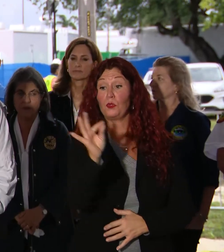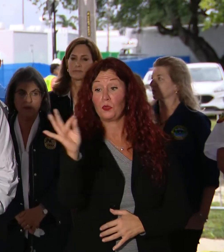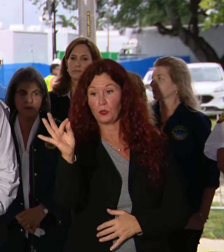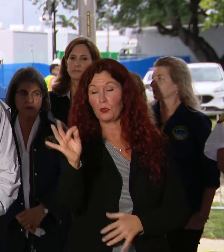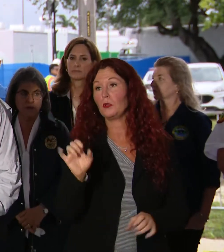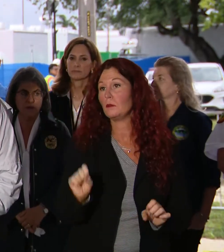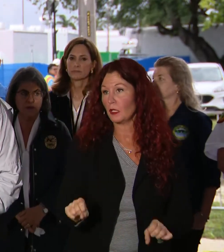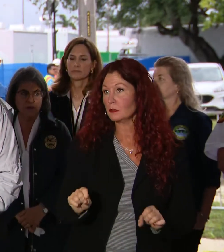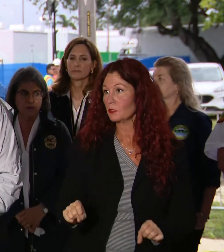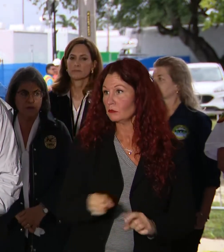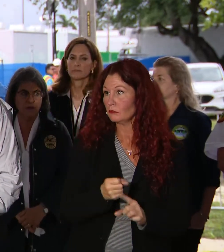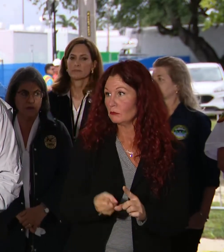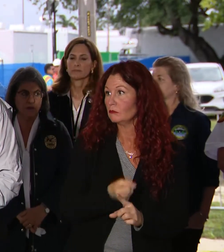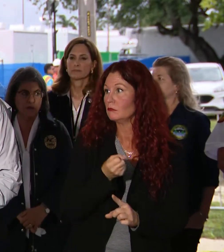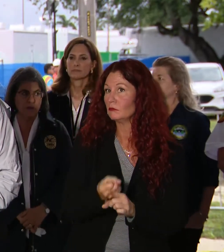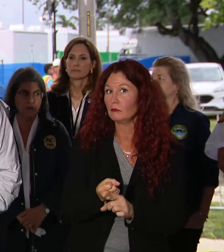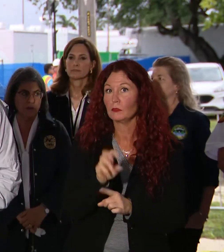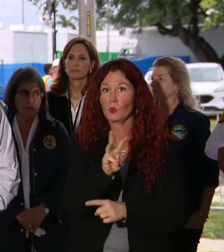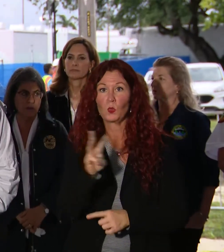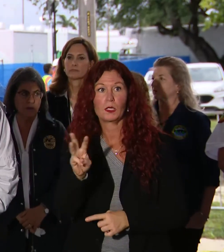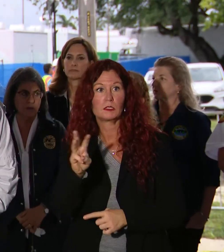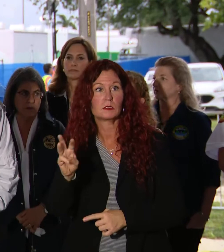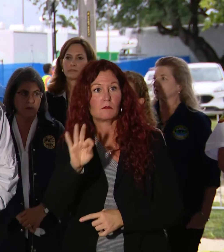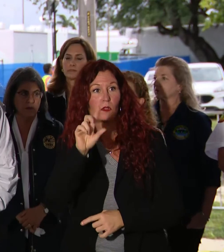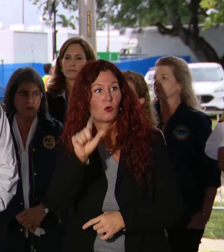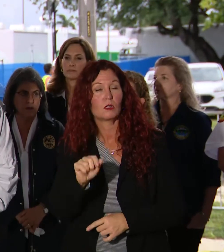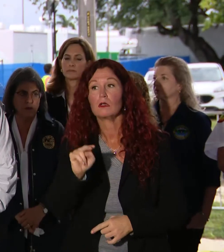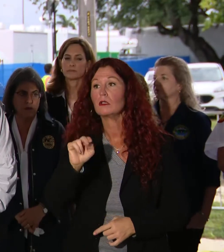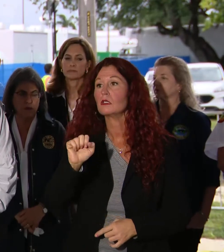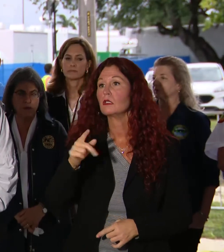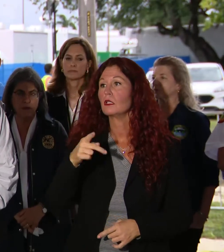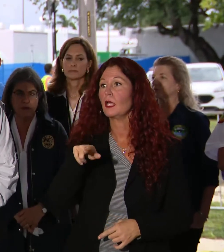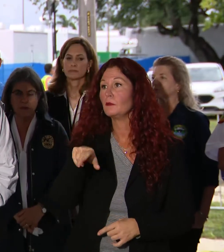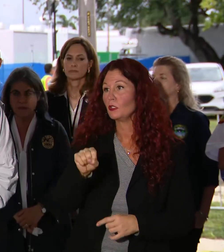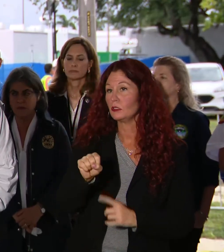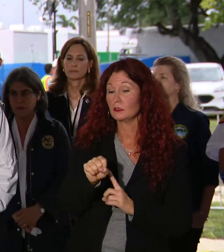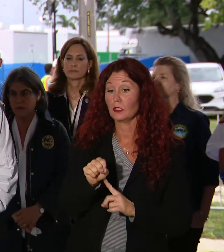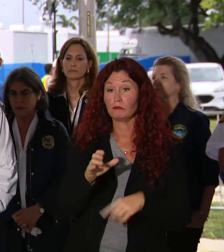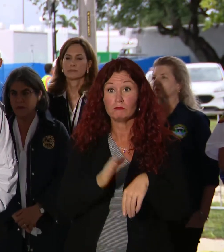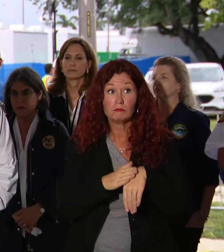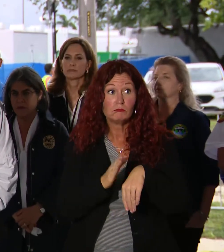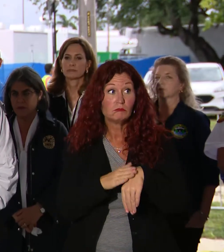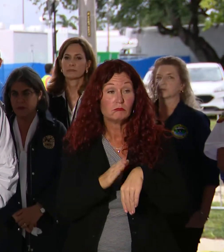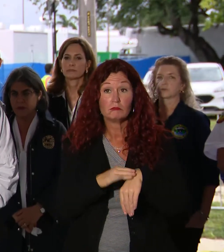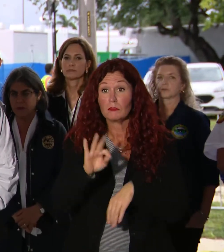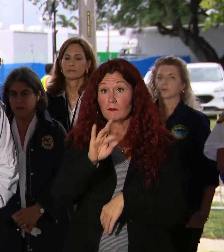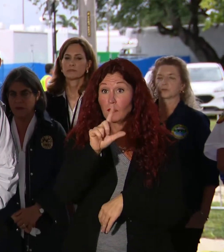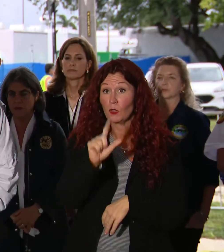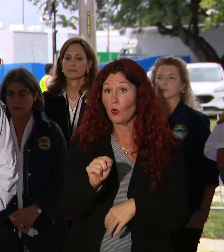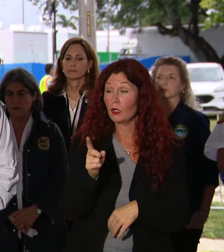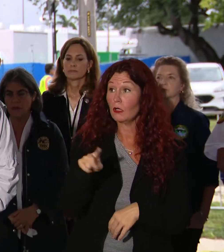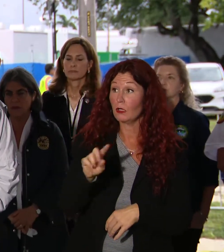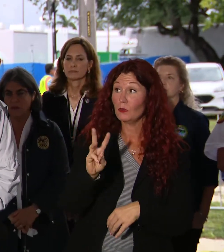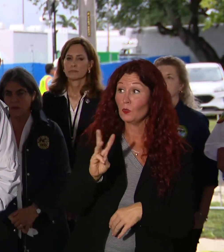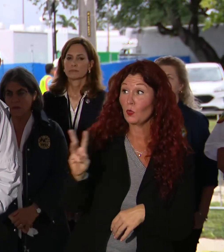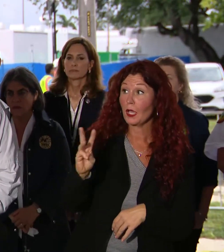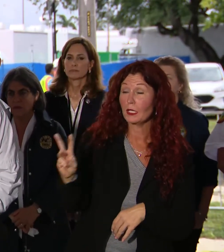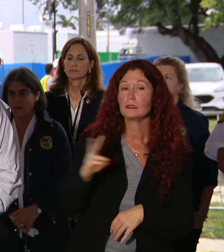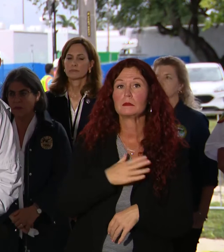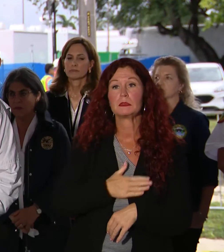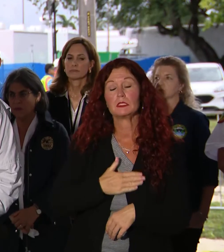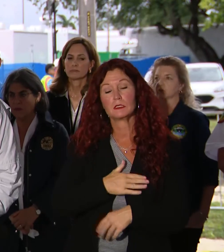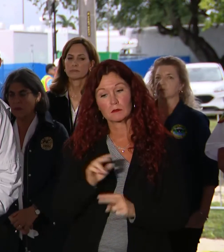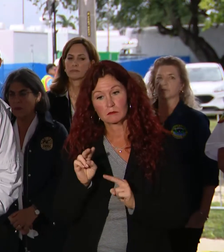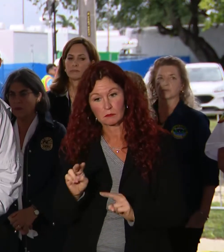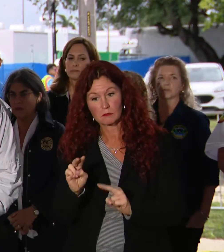area, I would ask all Floridians along that coast to please listen to your local emergency